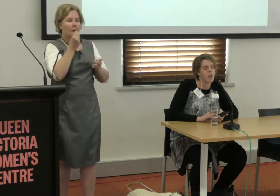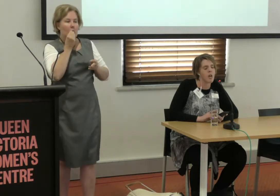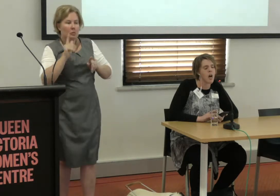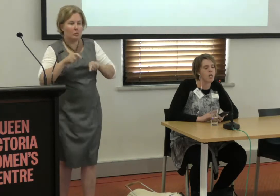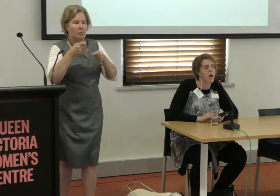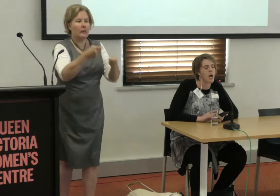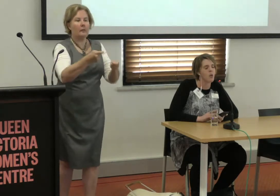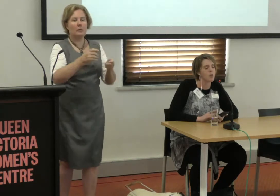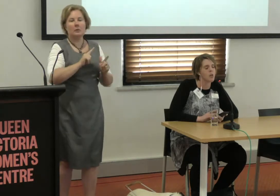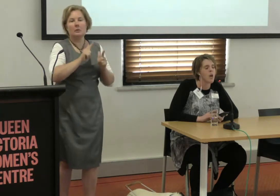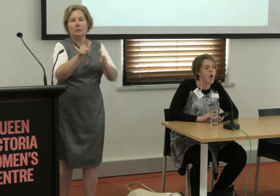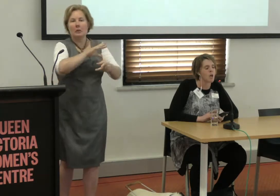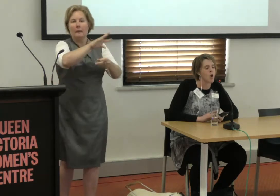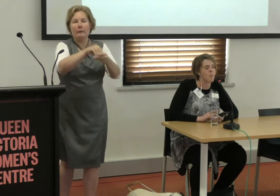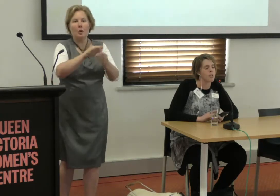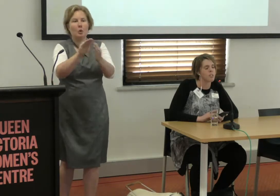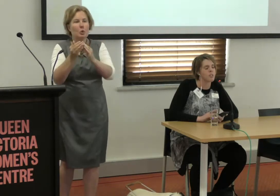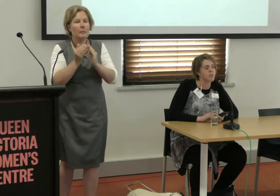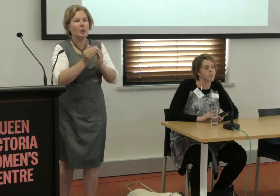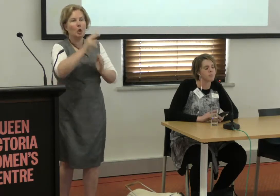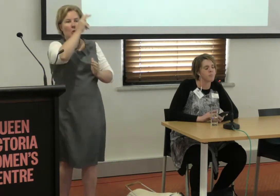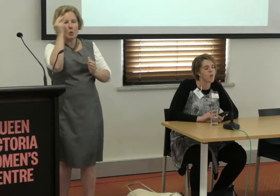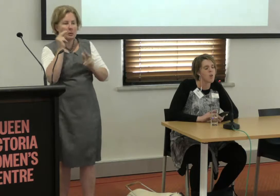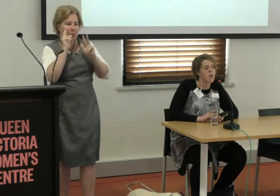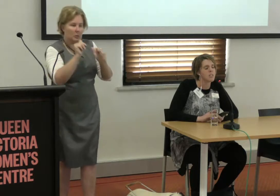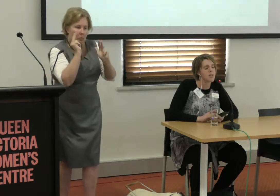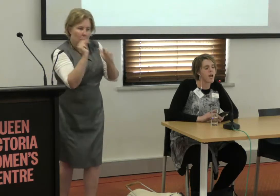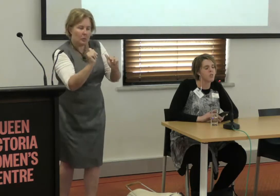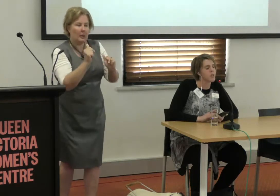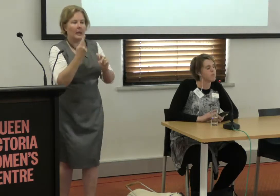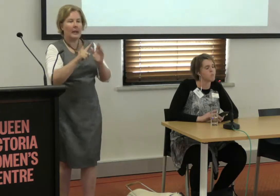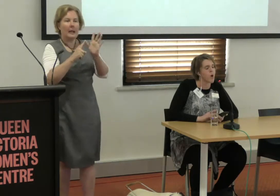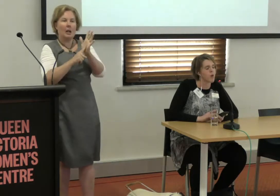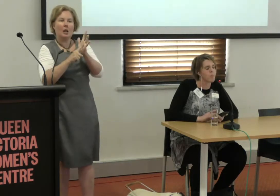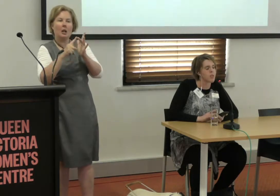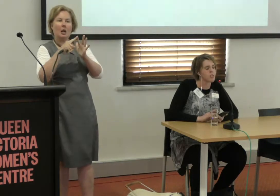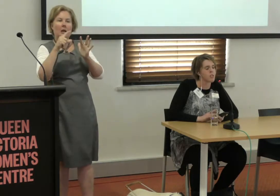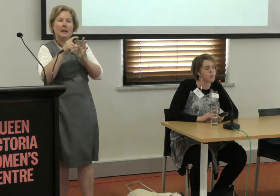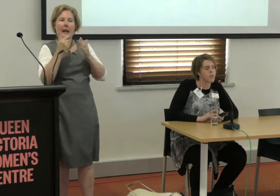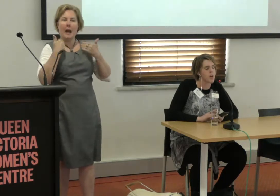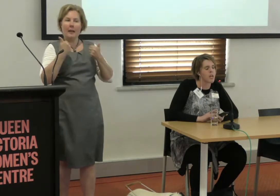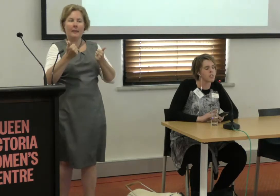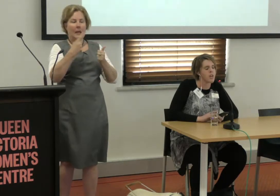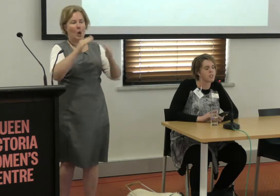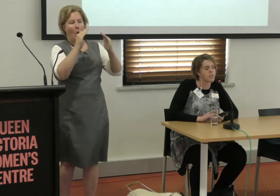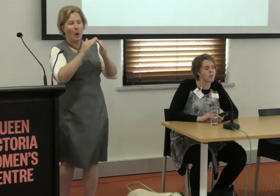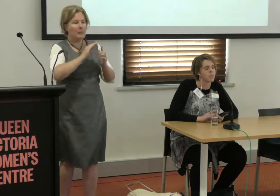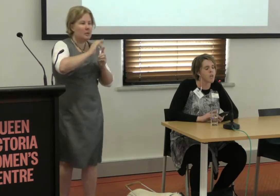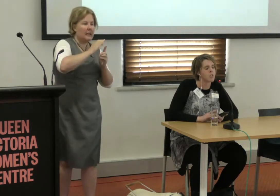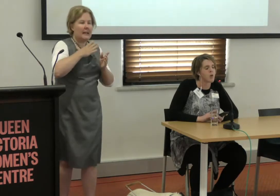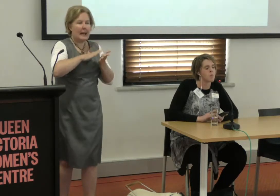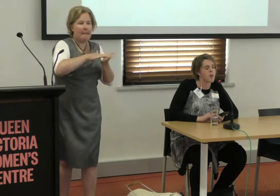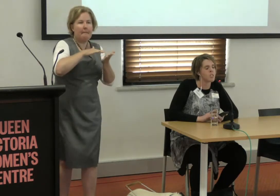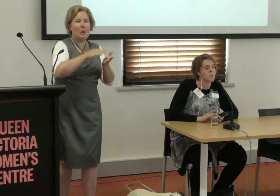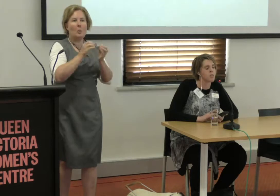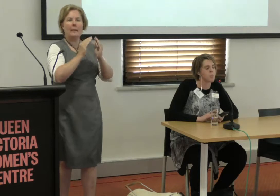care, allied health, and home maintenance. It's the entry-level program that exists within the aged care system, so